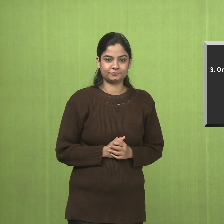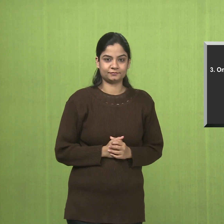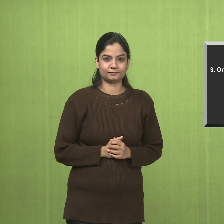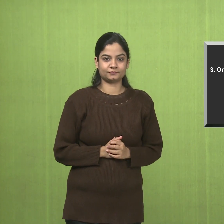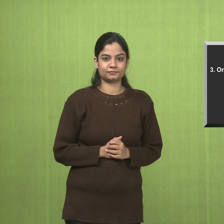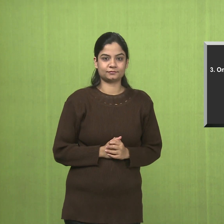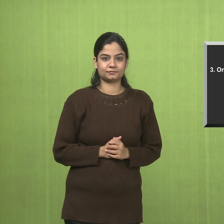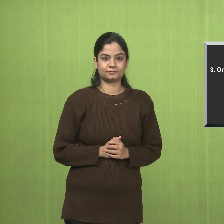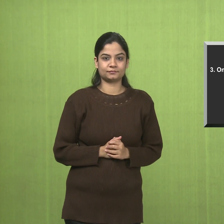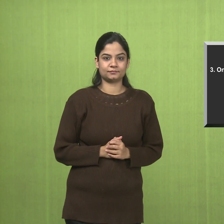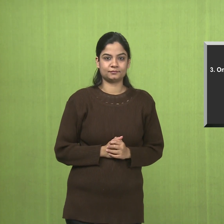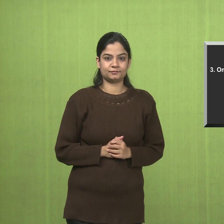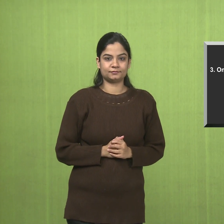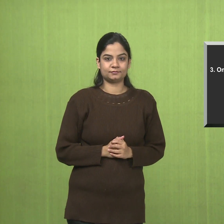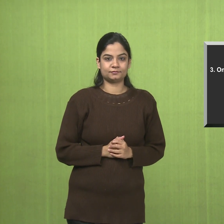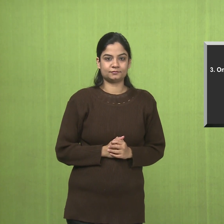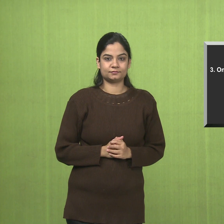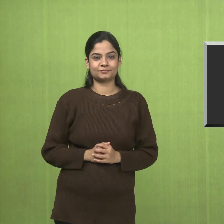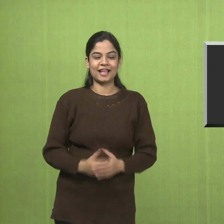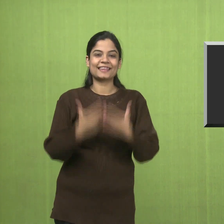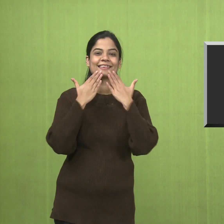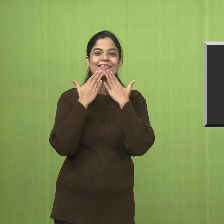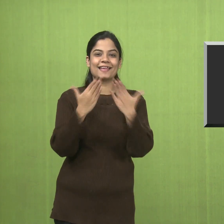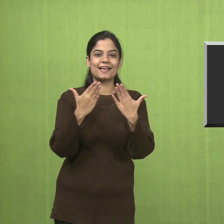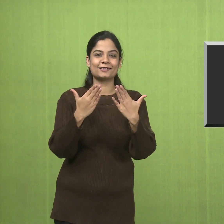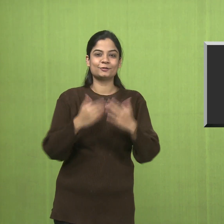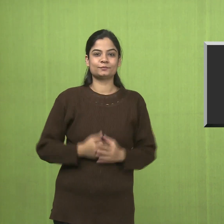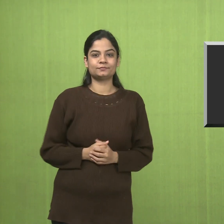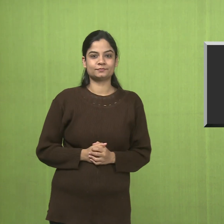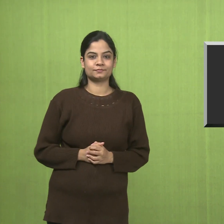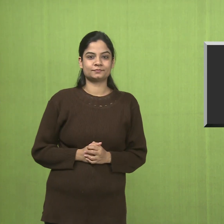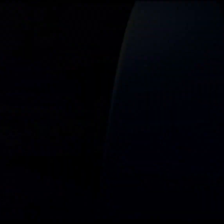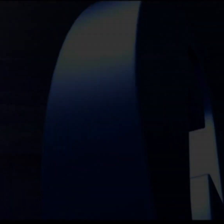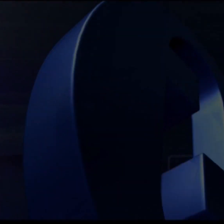This is how you can save petrol. Thank you.